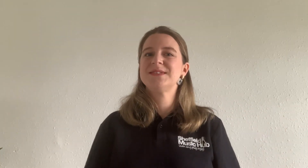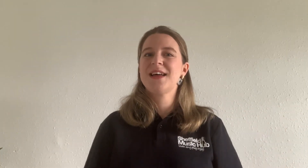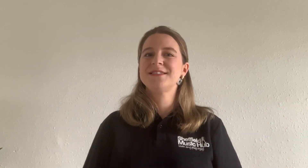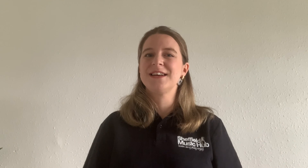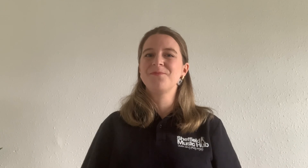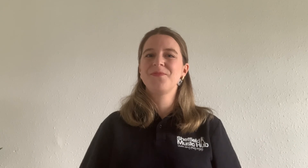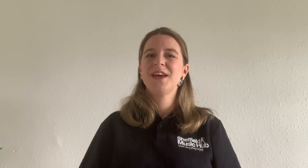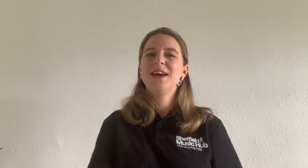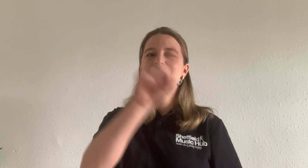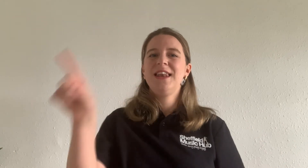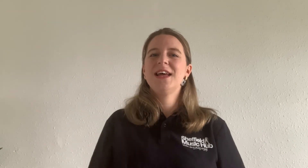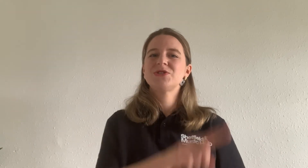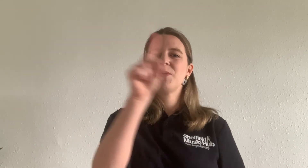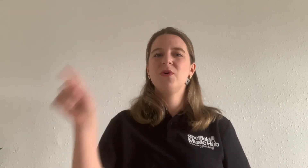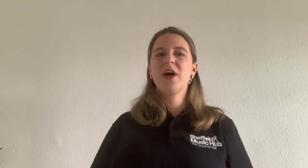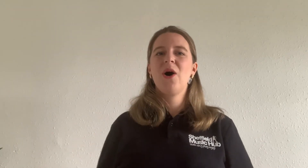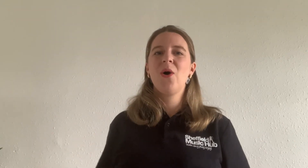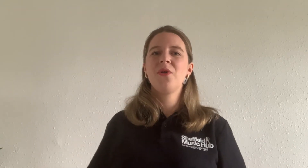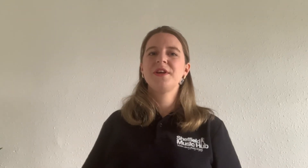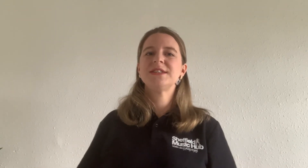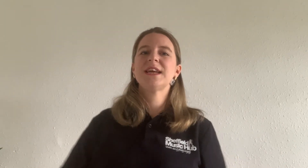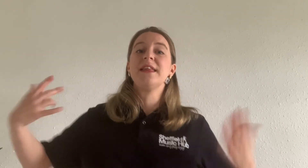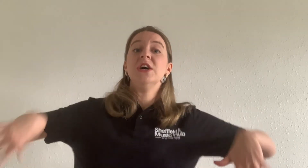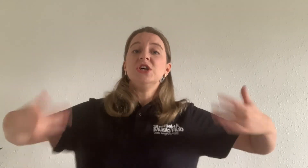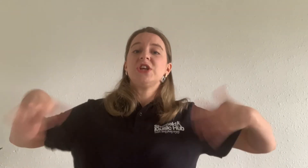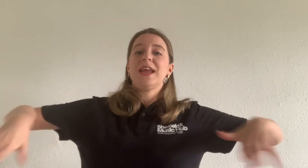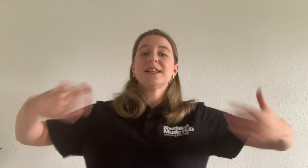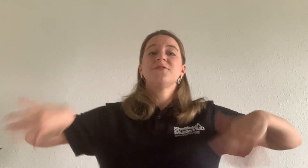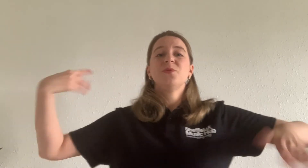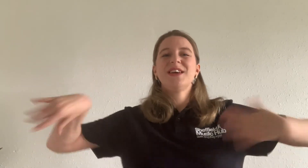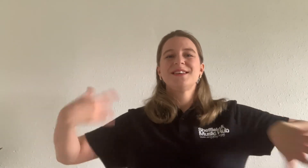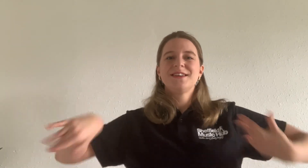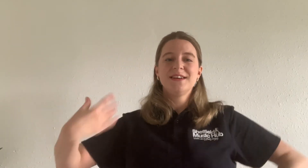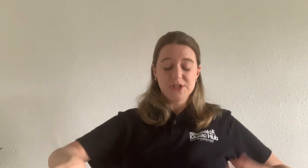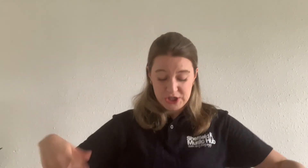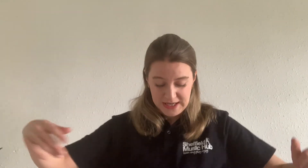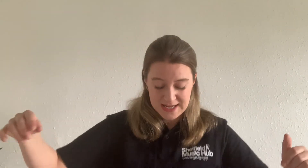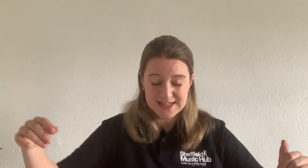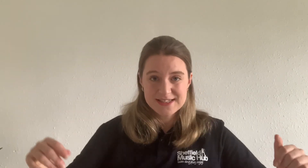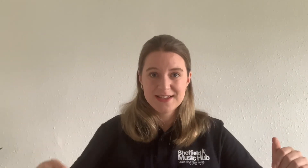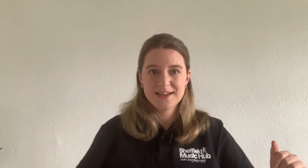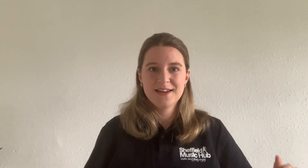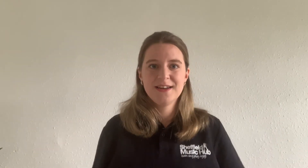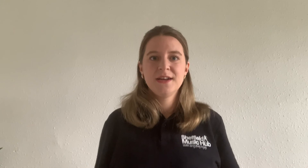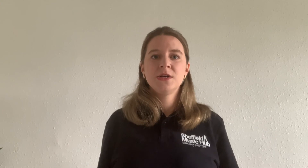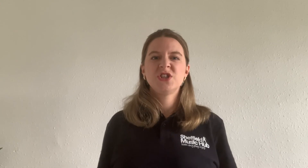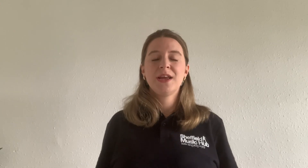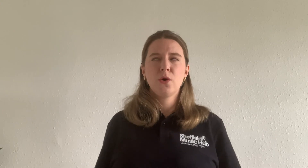understanding. Let's try to put that whole thing together. Shake your hands for me. Shake your knees. Shake your